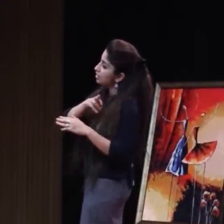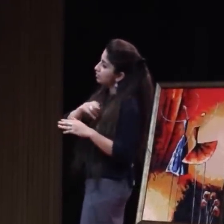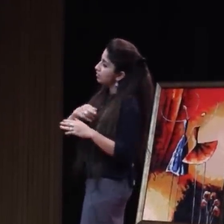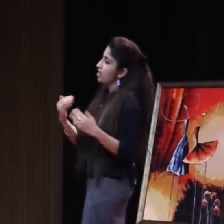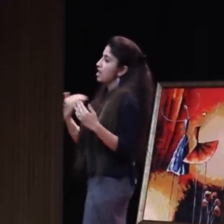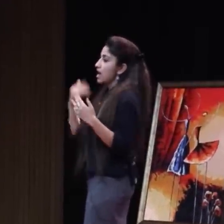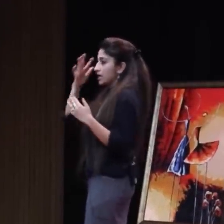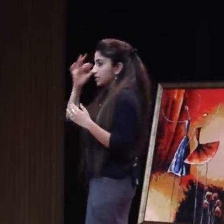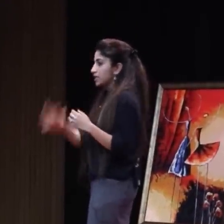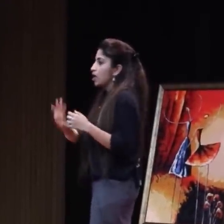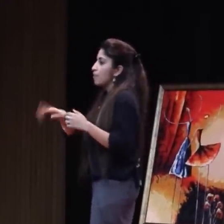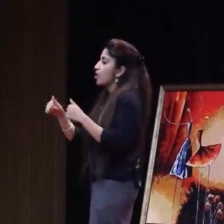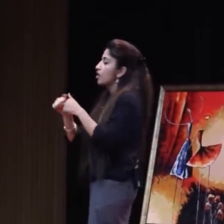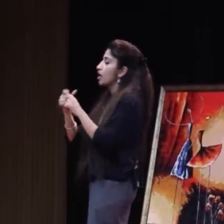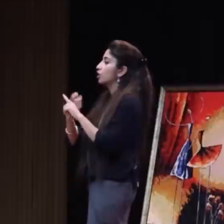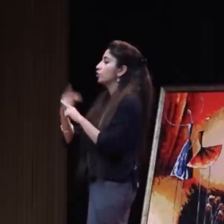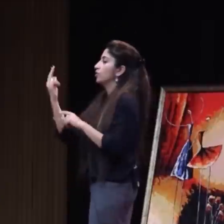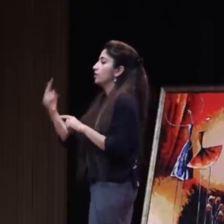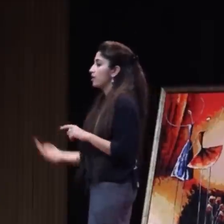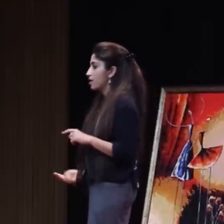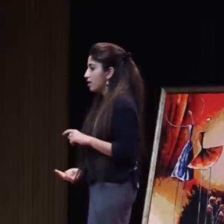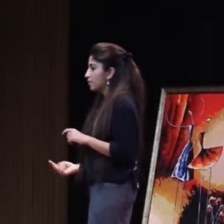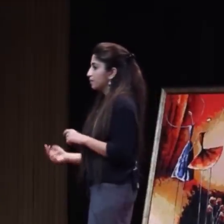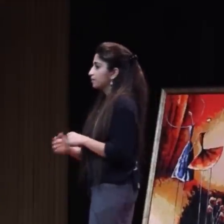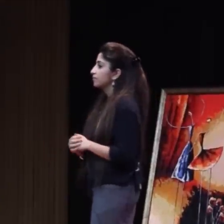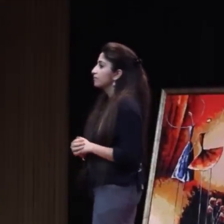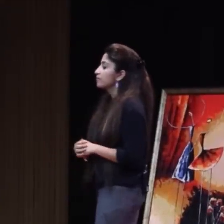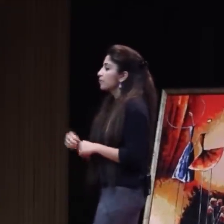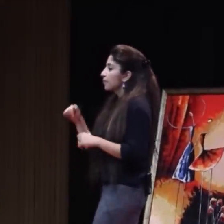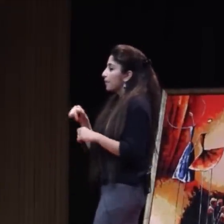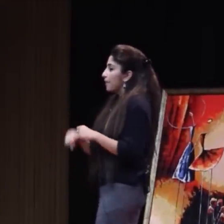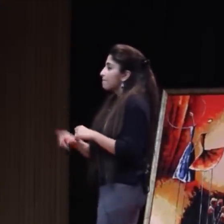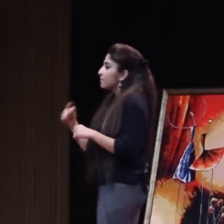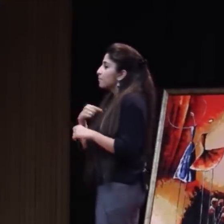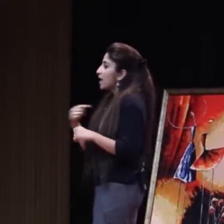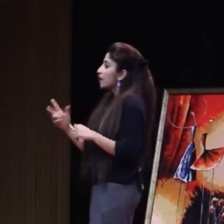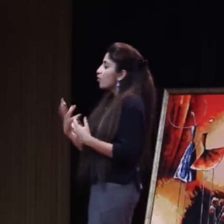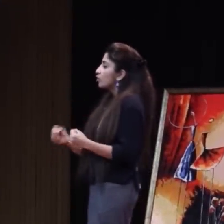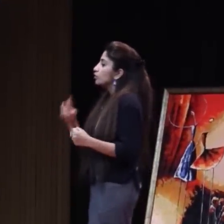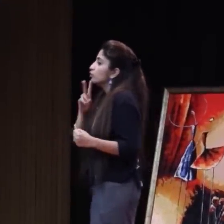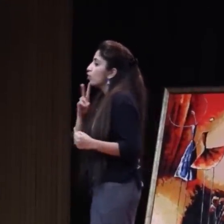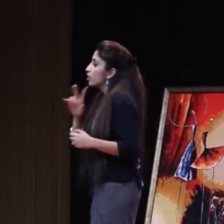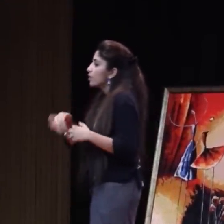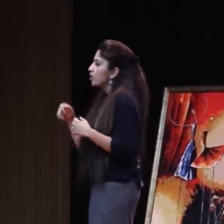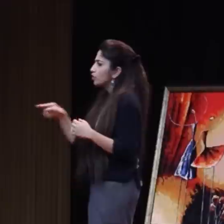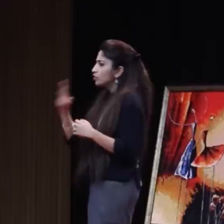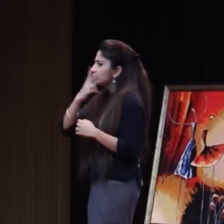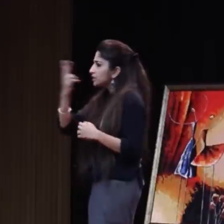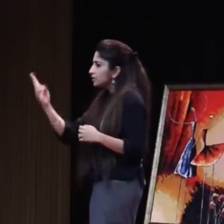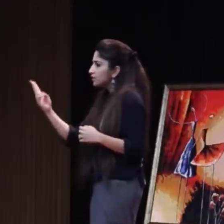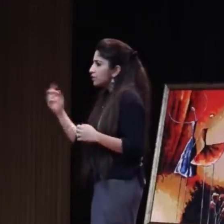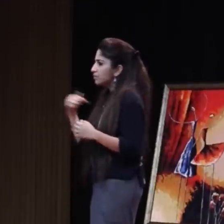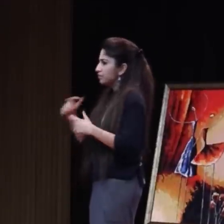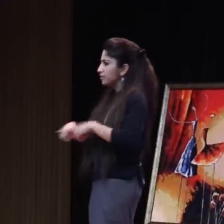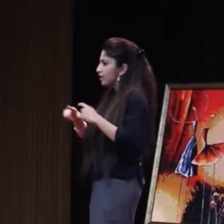decided to start Atulyakala. So, you see, my life...